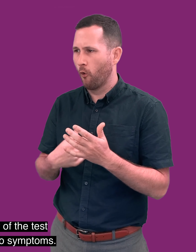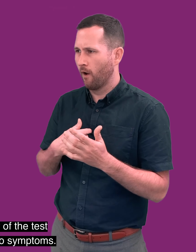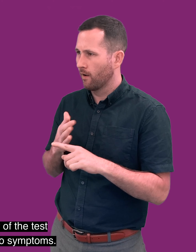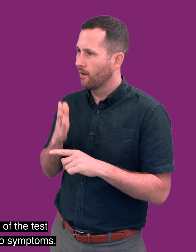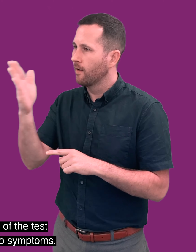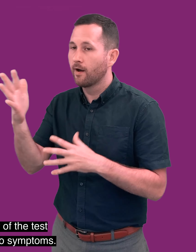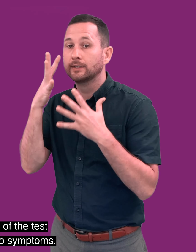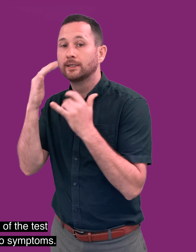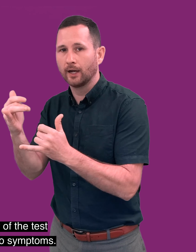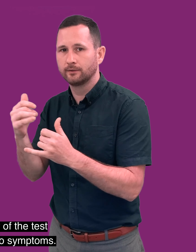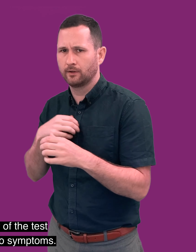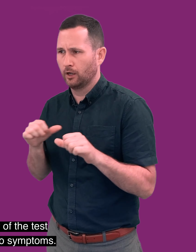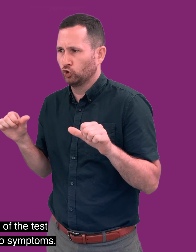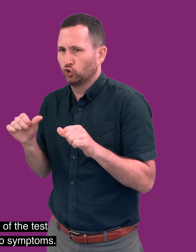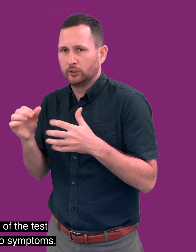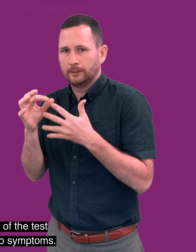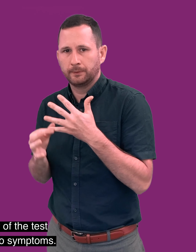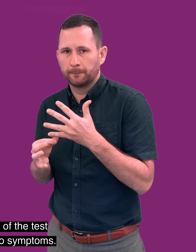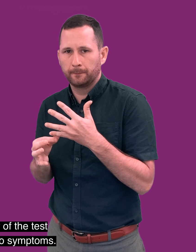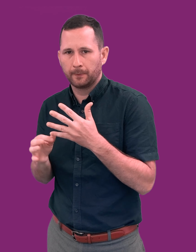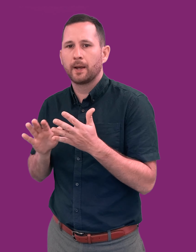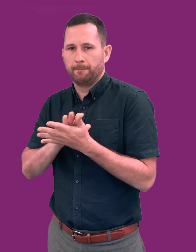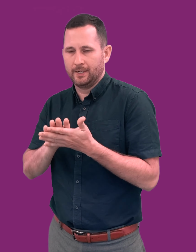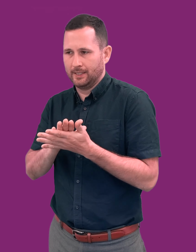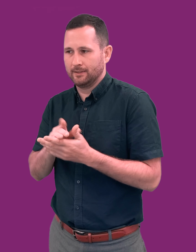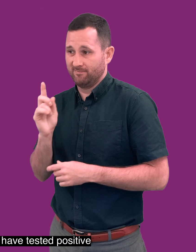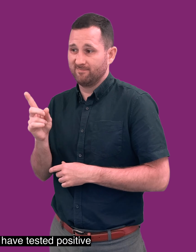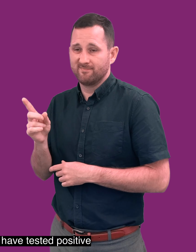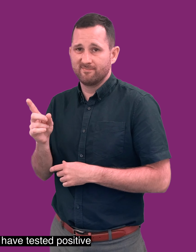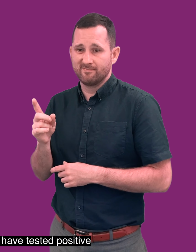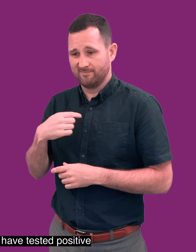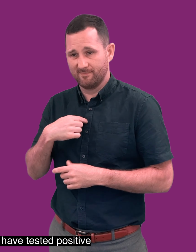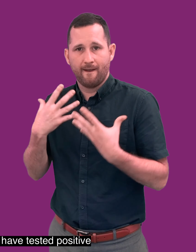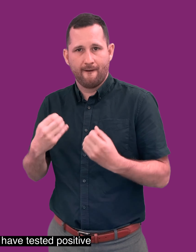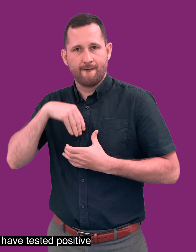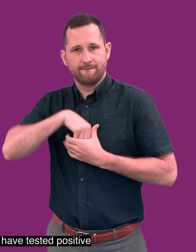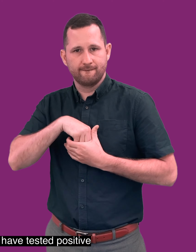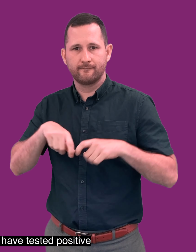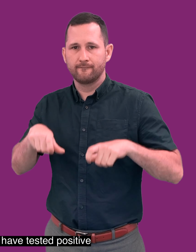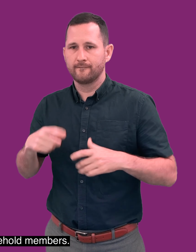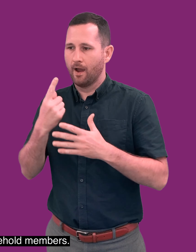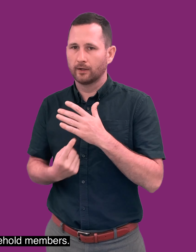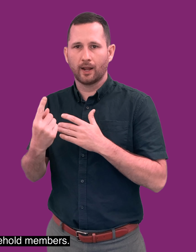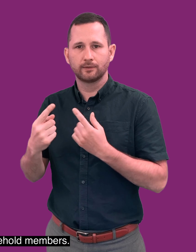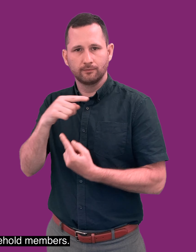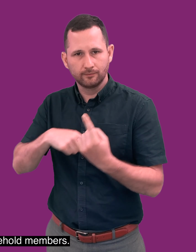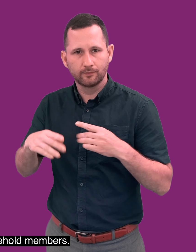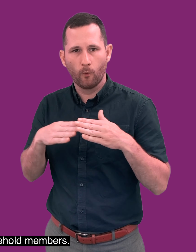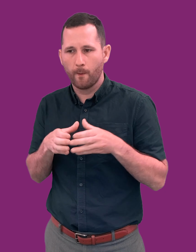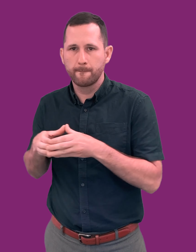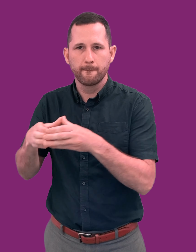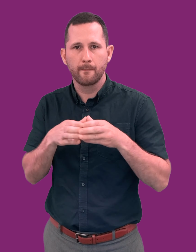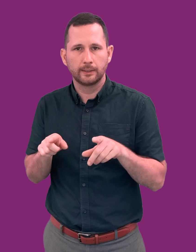or the day of the test if you had no symptoms, for both those who have tested positive and their household